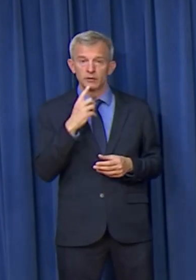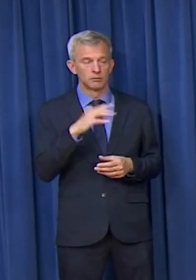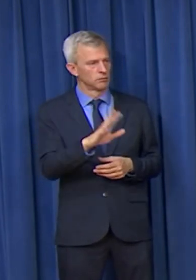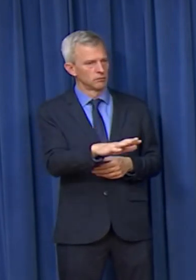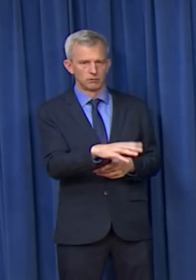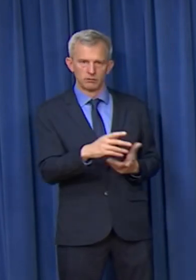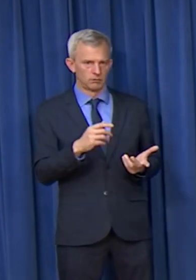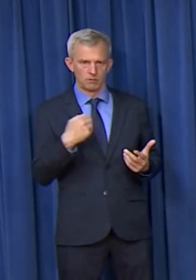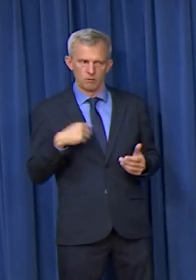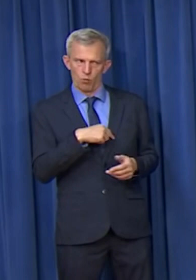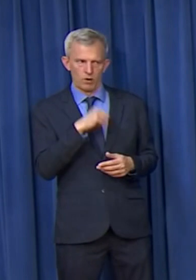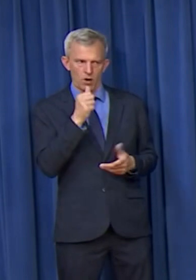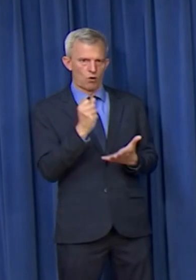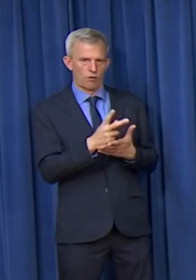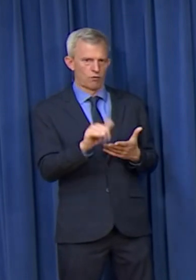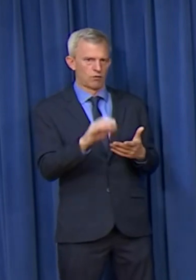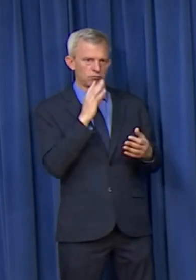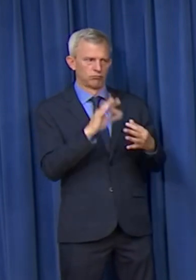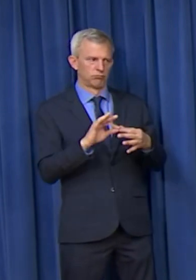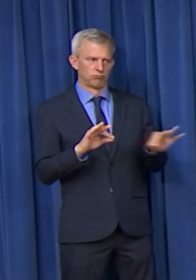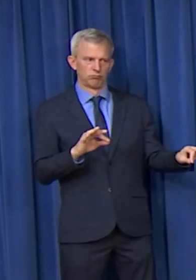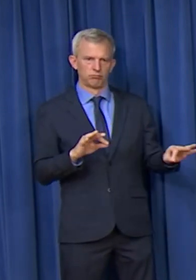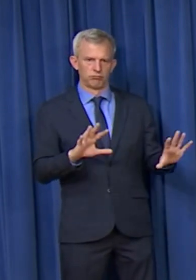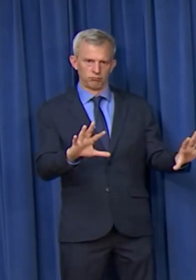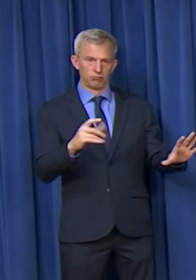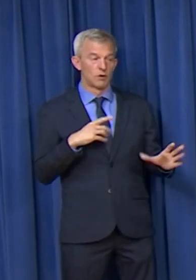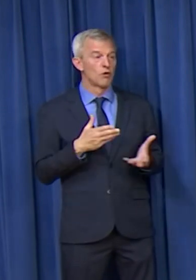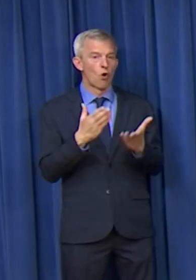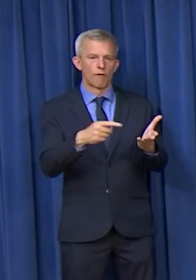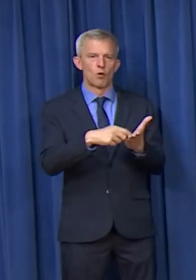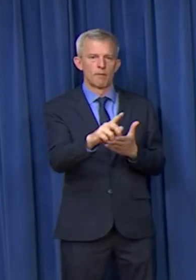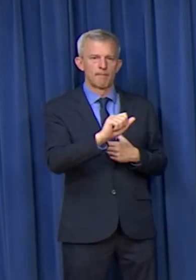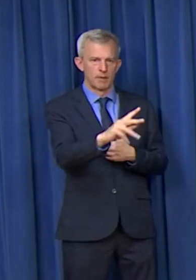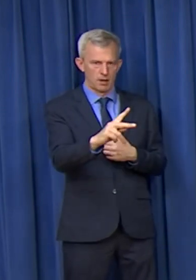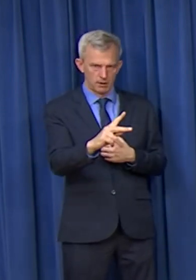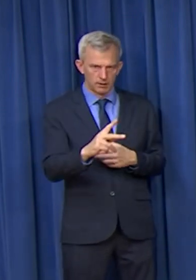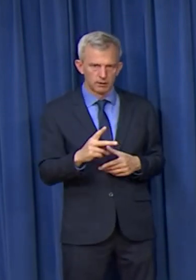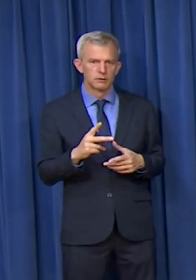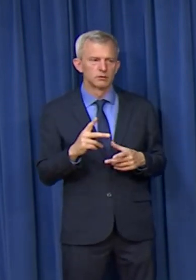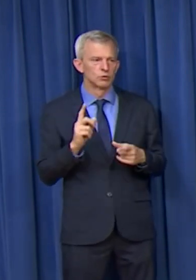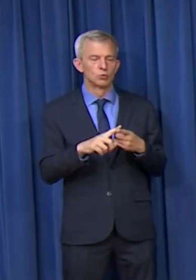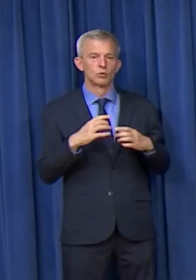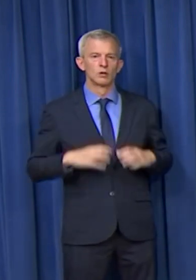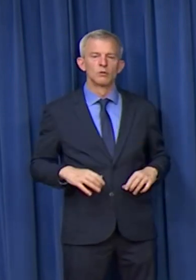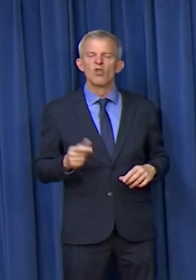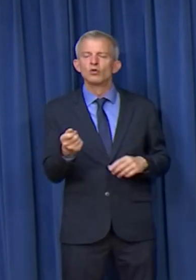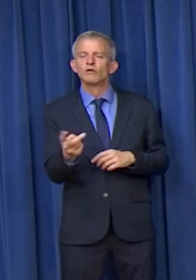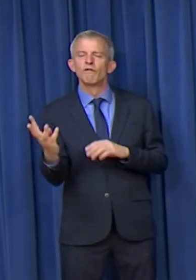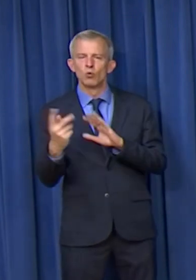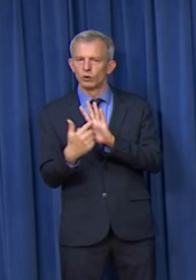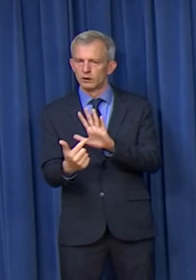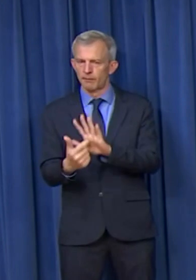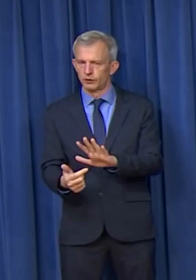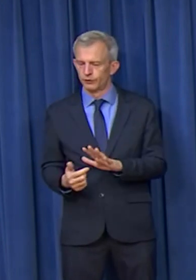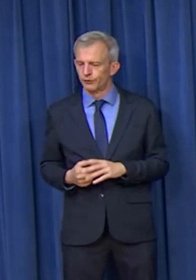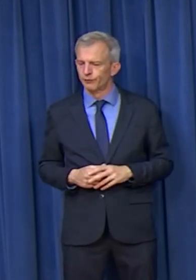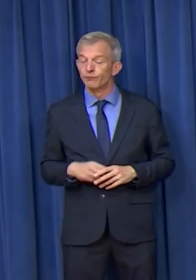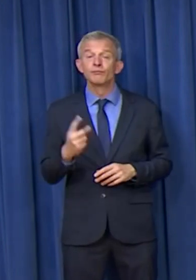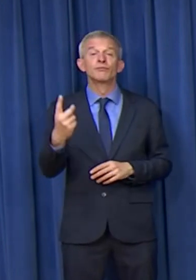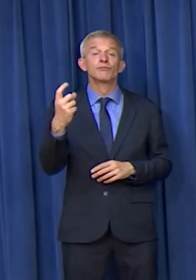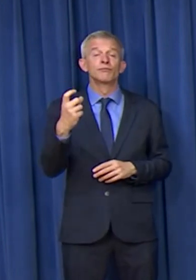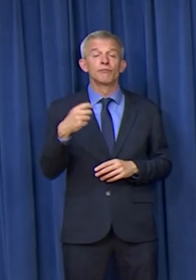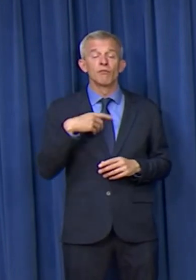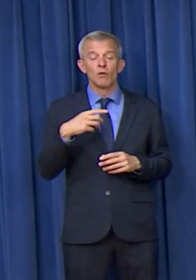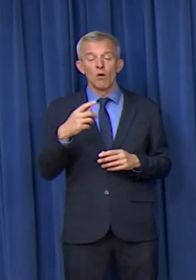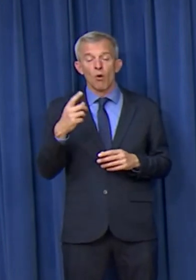any customer. These are a few examples in addition to ones that I've given now. We're also looking carefully at the issue of